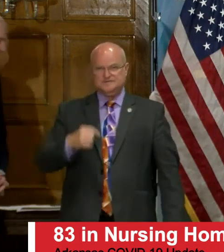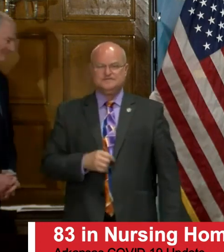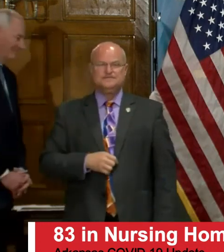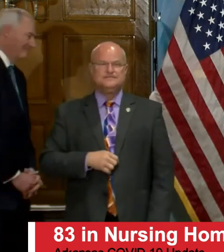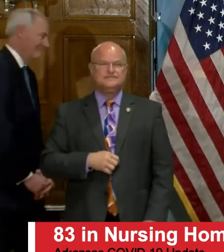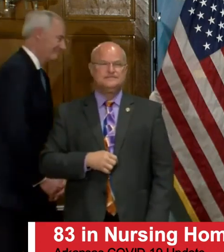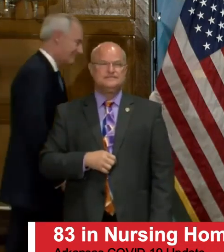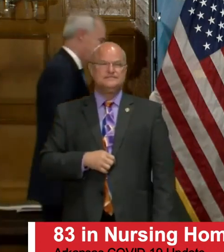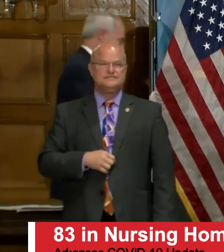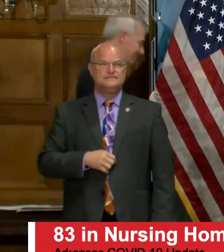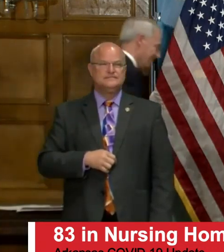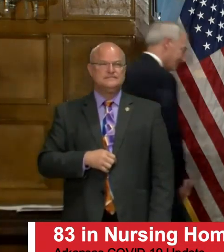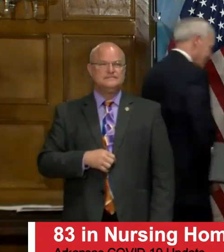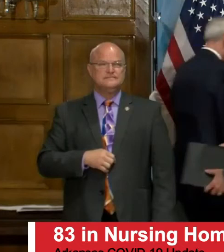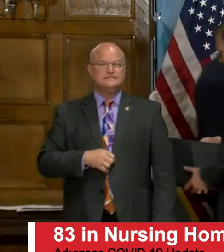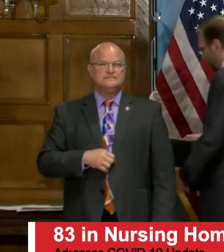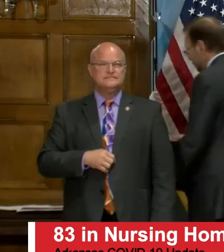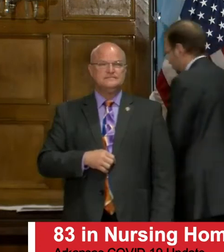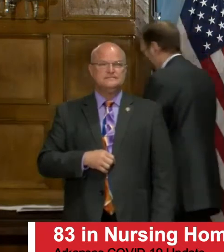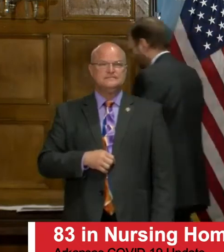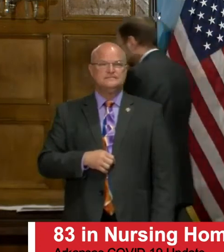governor.